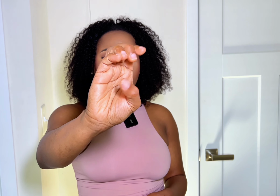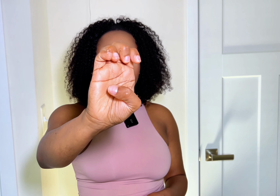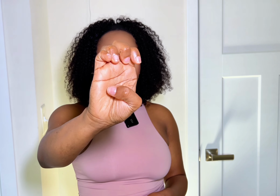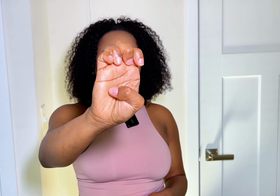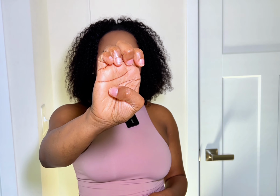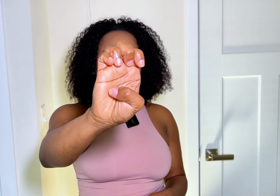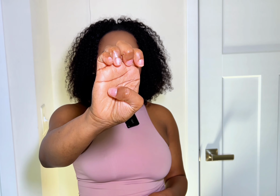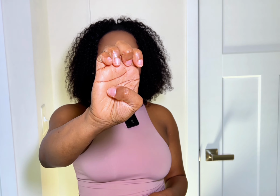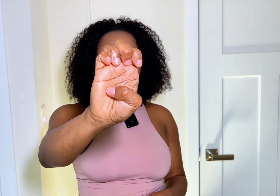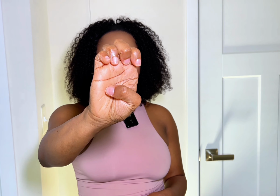E,